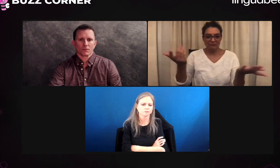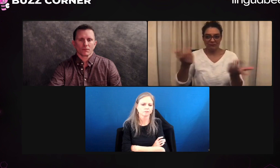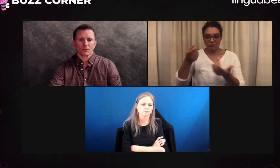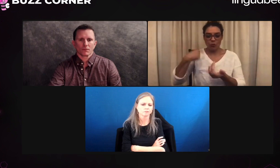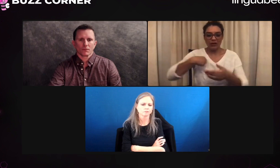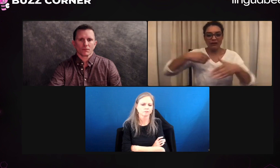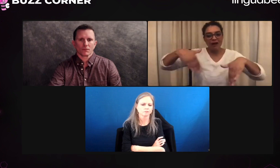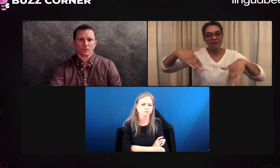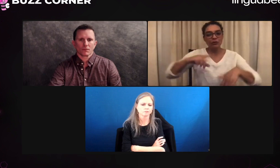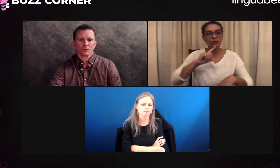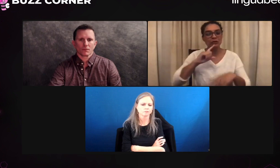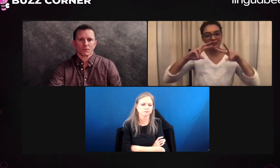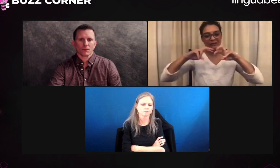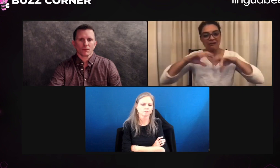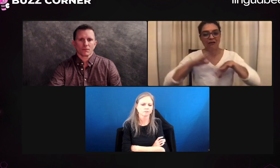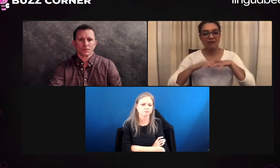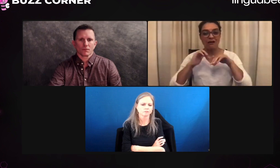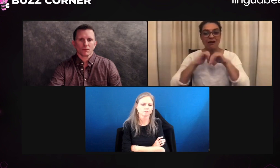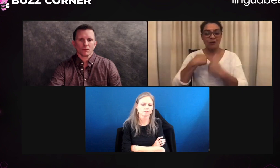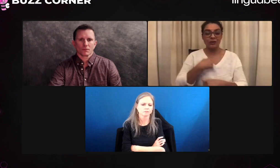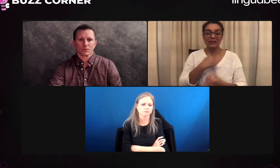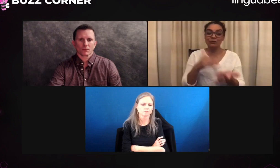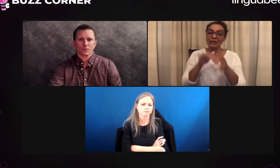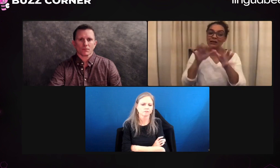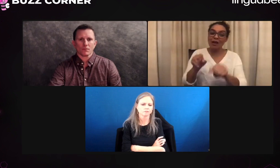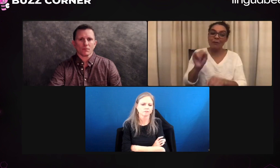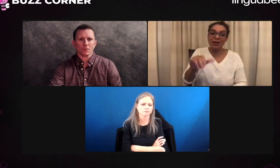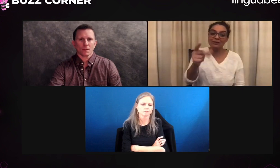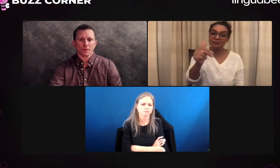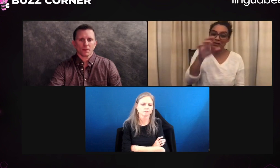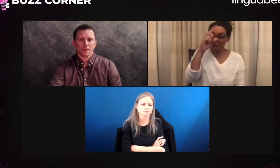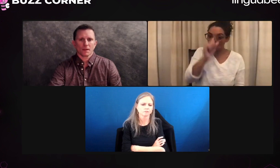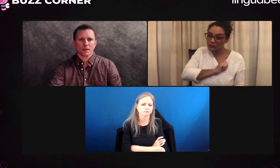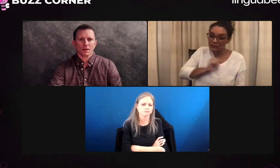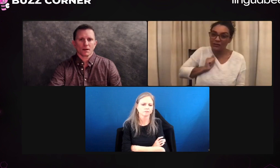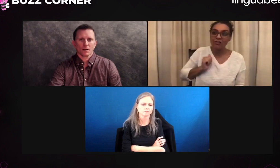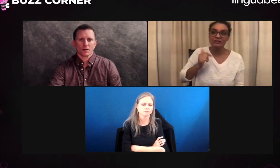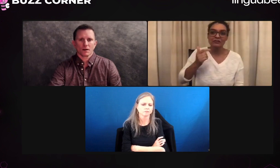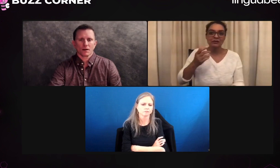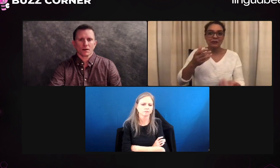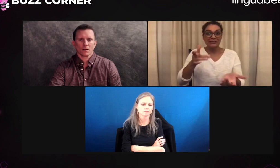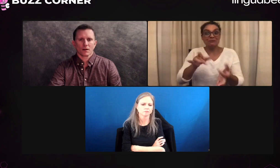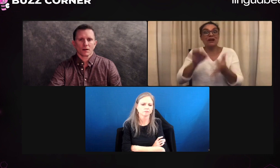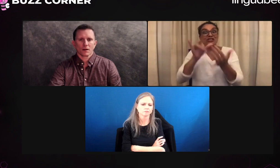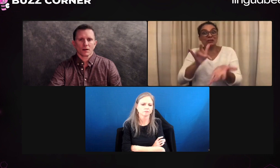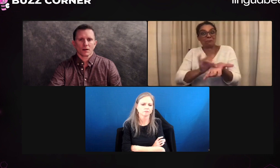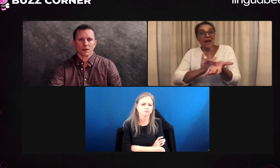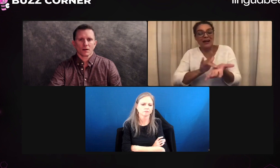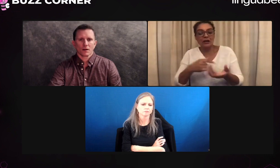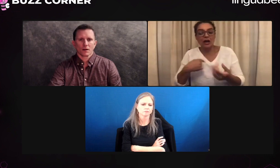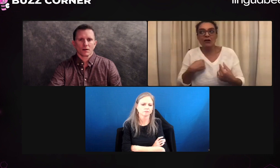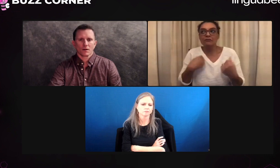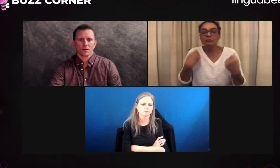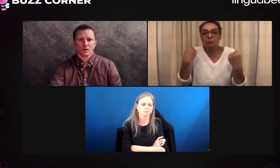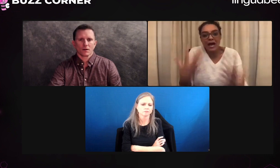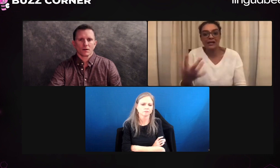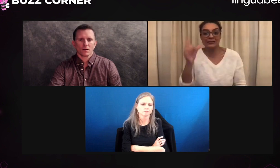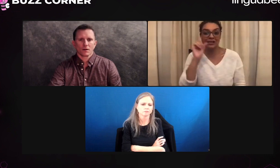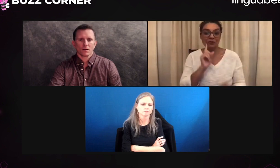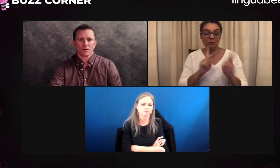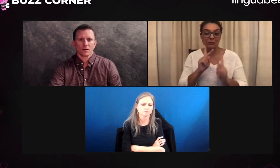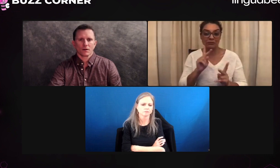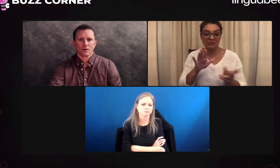when this thing happened, there's a power imbalance. How do we unpack that situation? How should we handle it? So to make sure